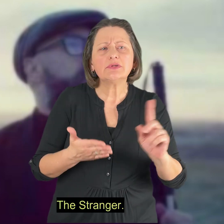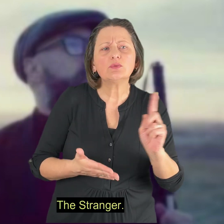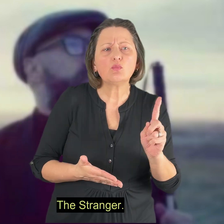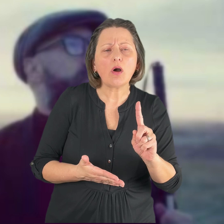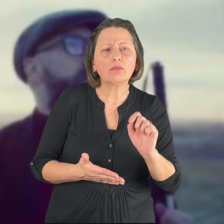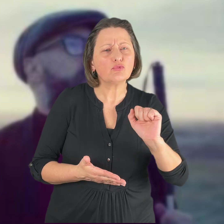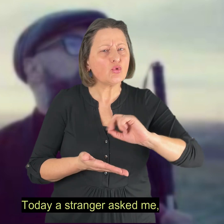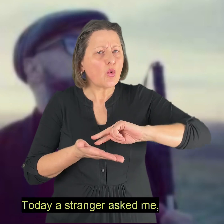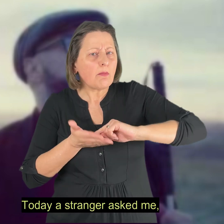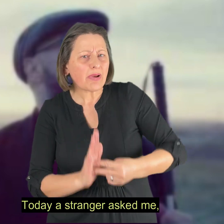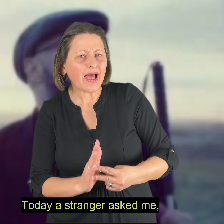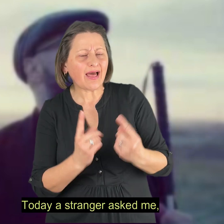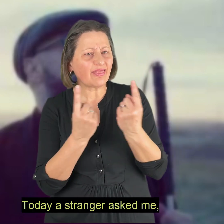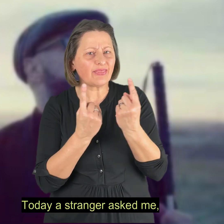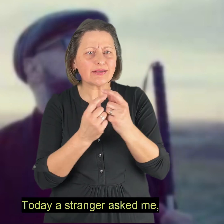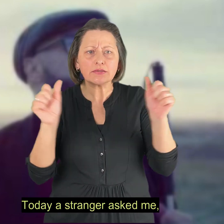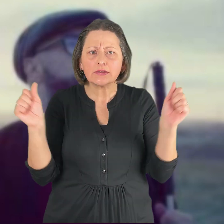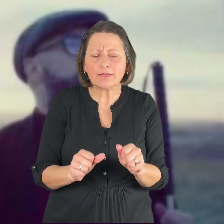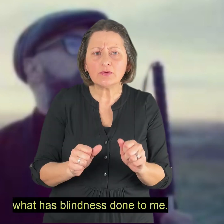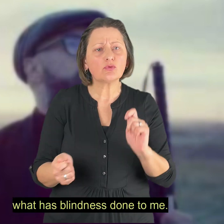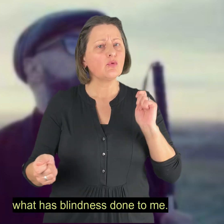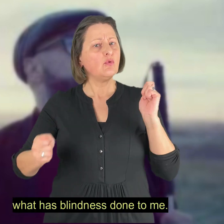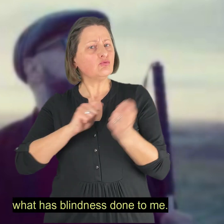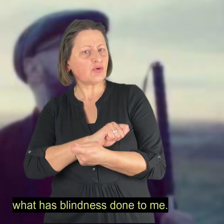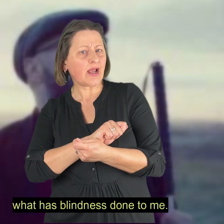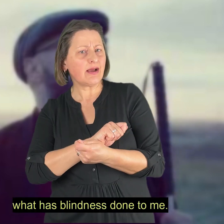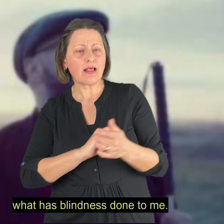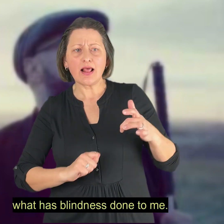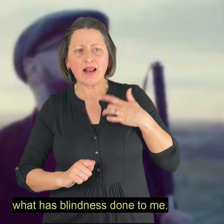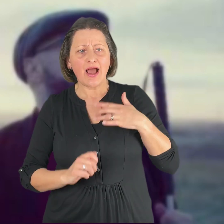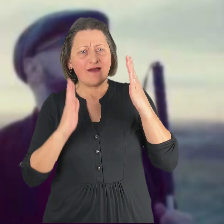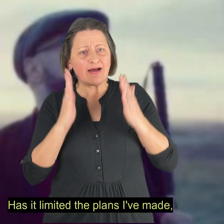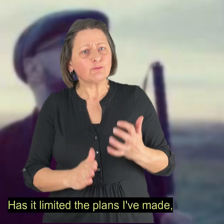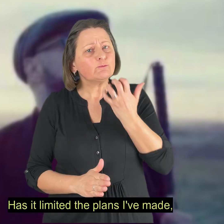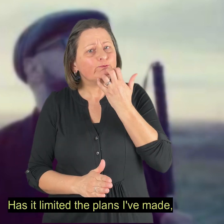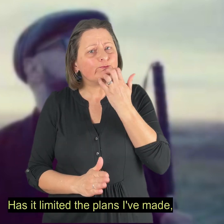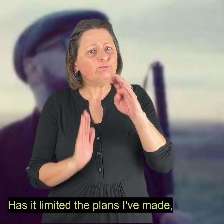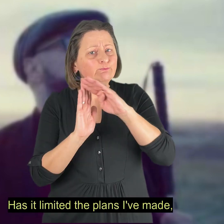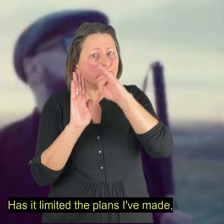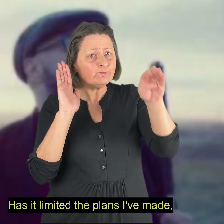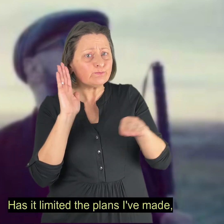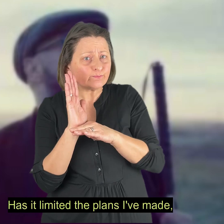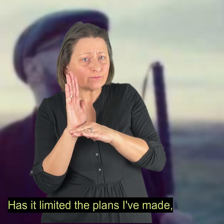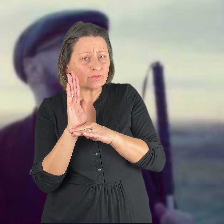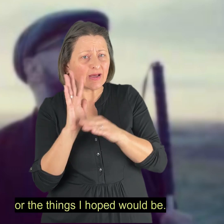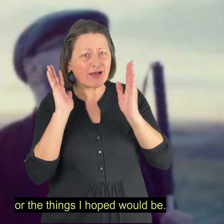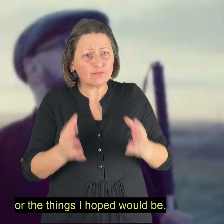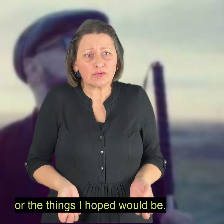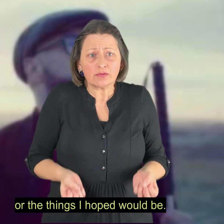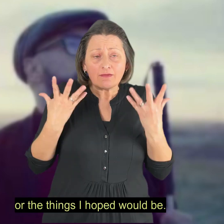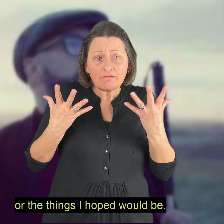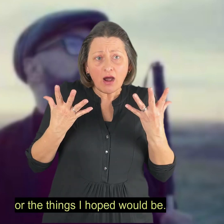The stranger. Today a stranger asked me, "What has blindness done to me? Has it limited the plans I've made, or